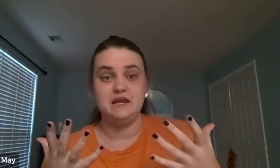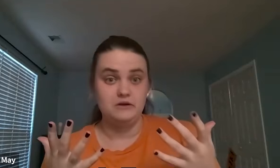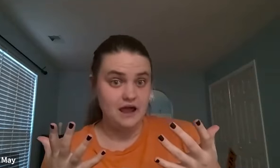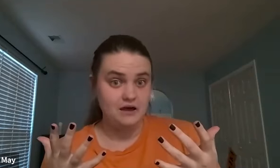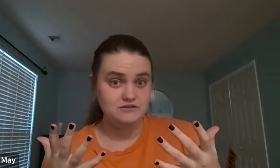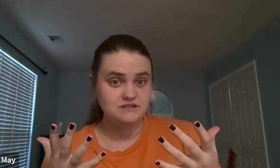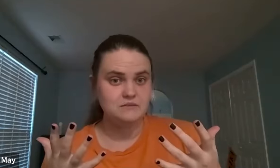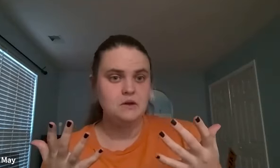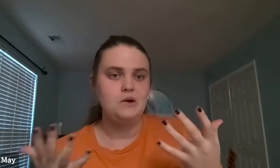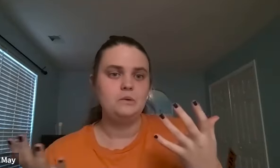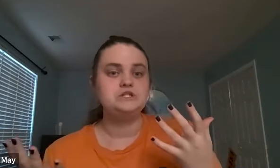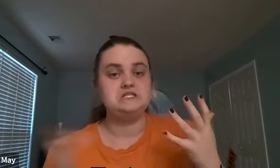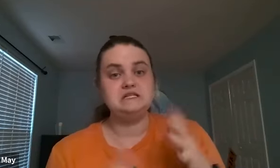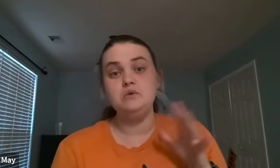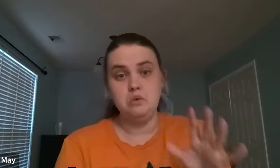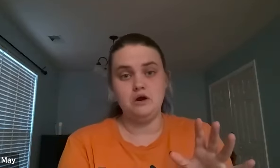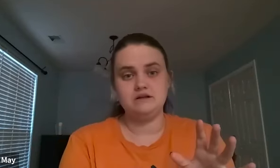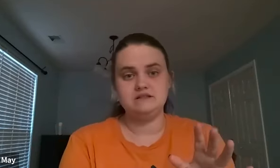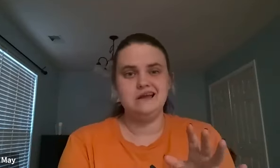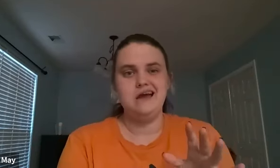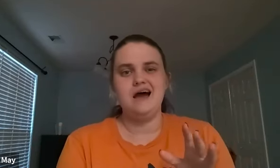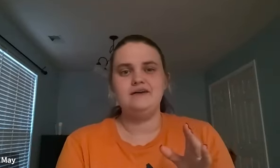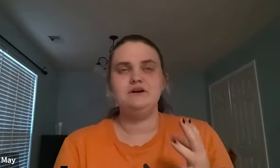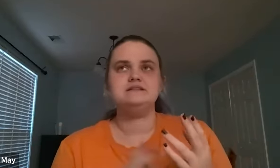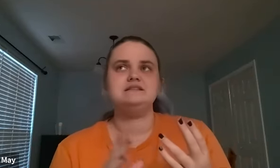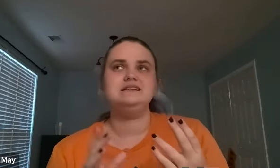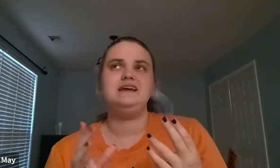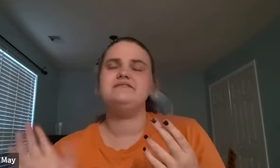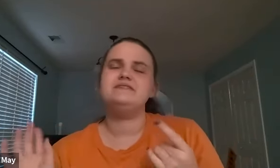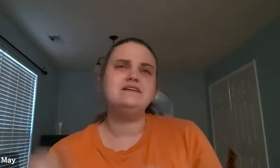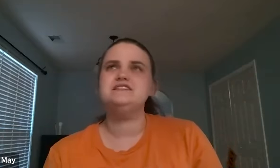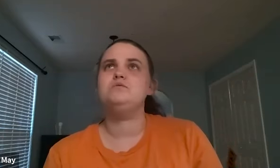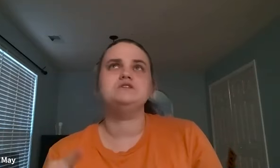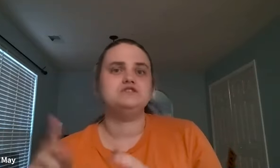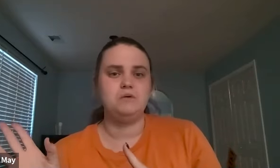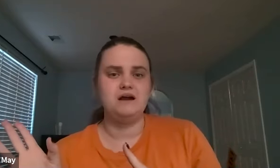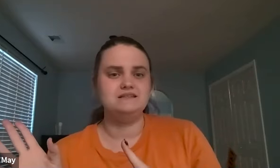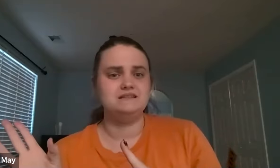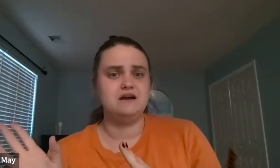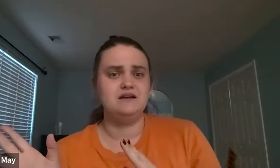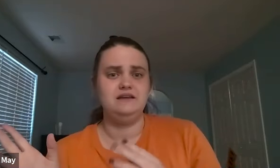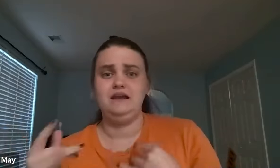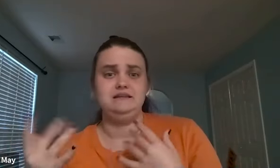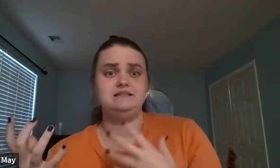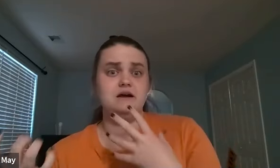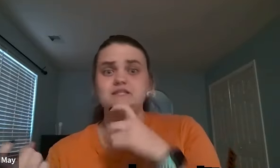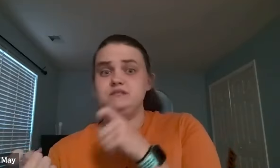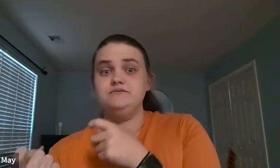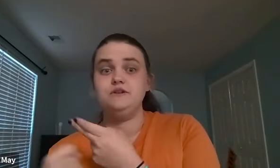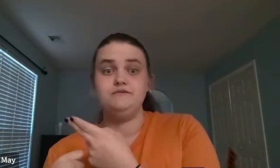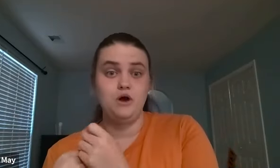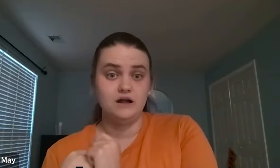scary house, which still works. I think I've seen once or twice the sign, like a sign specifically for